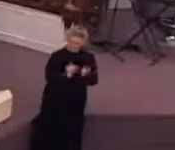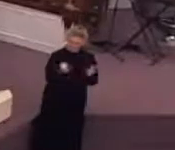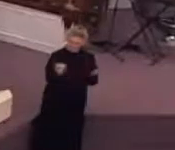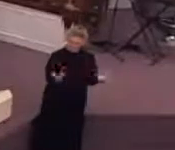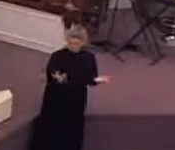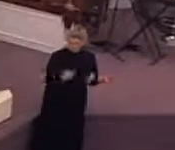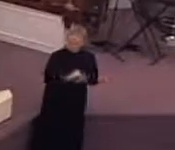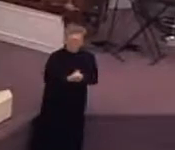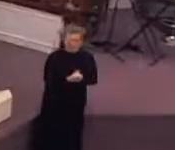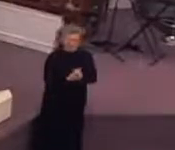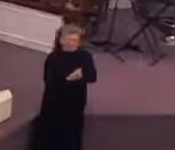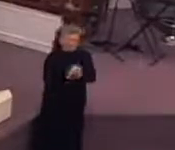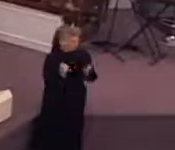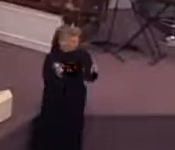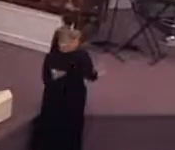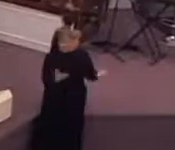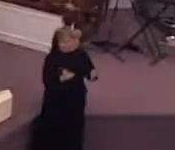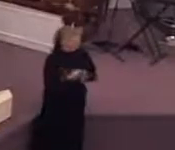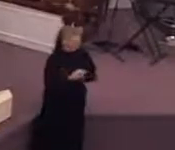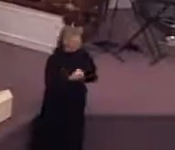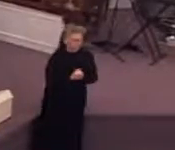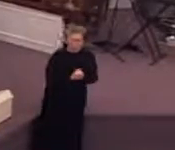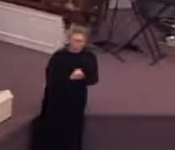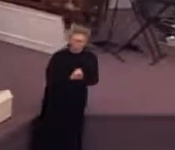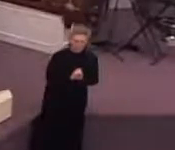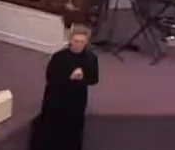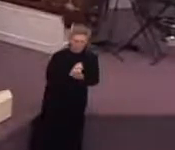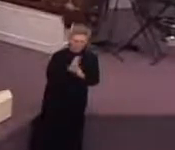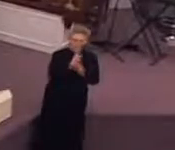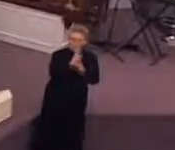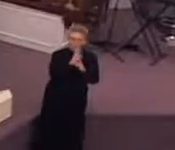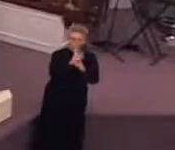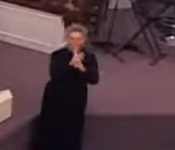Hallelujah. Hallelujah.